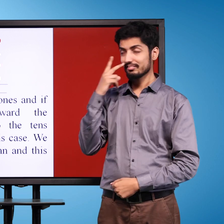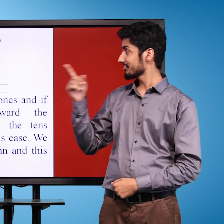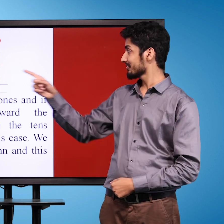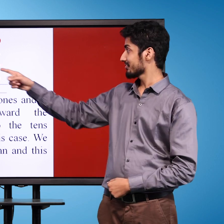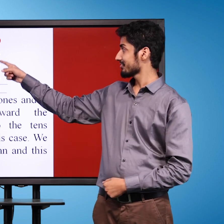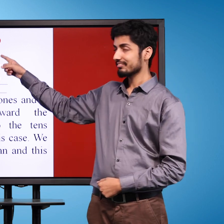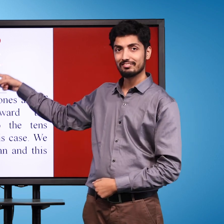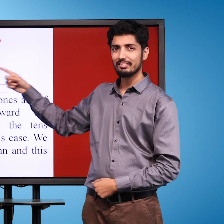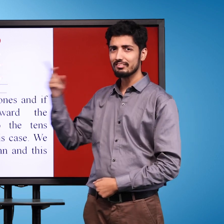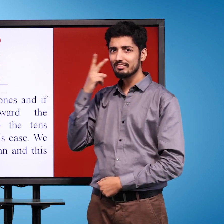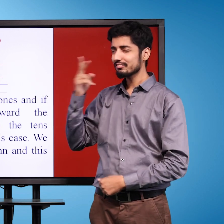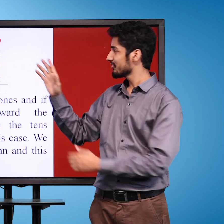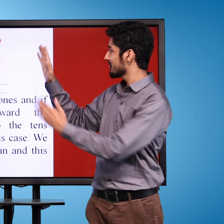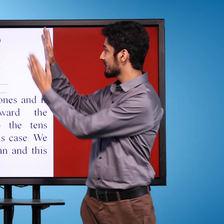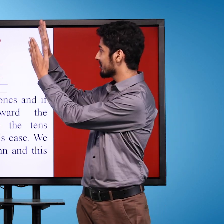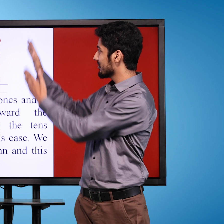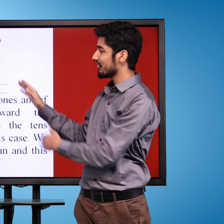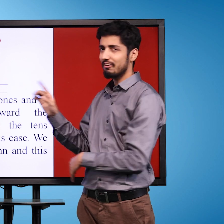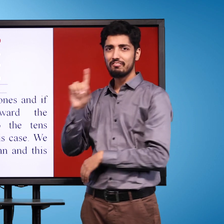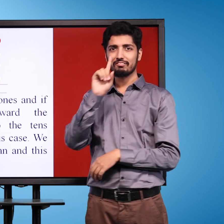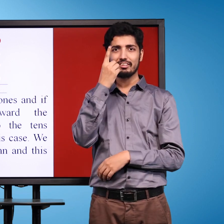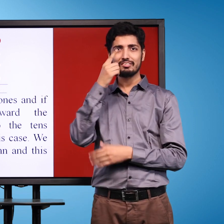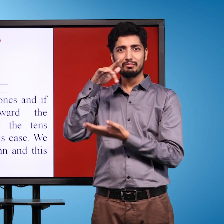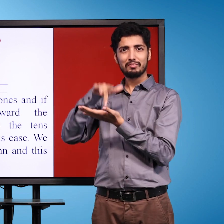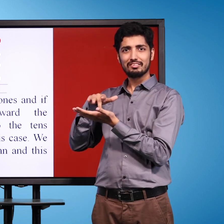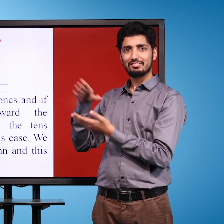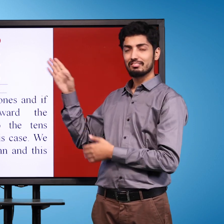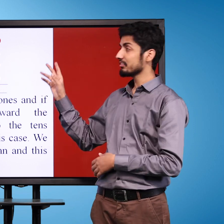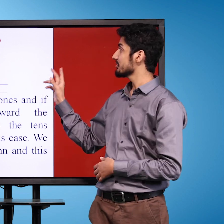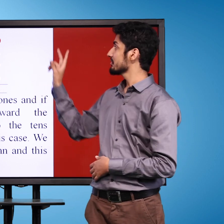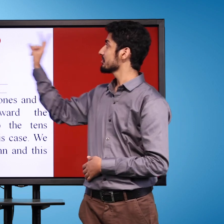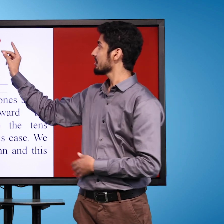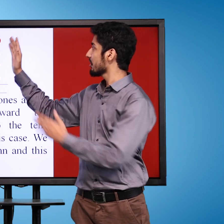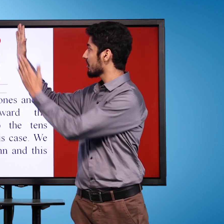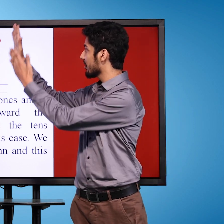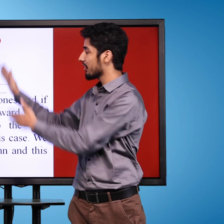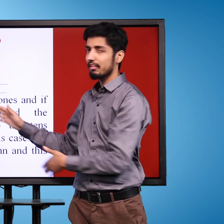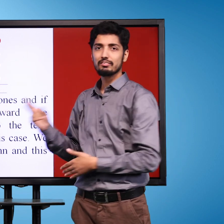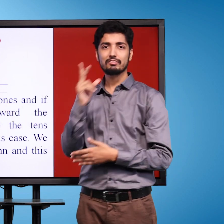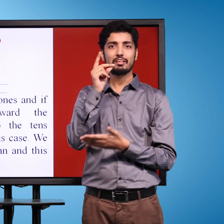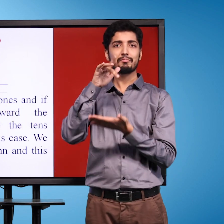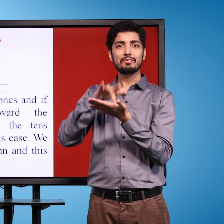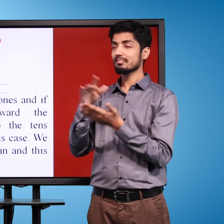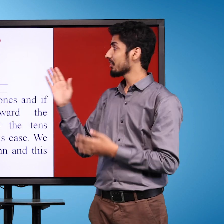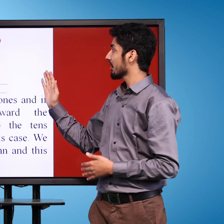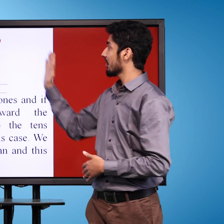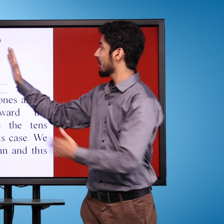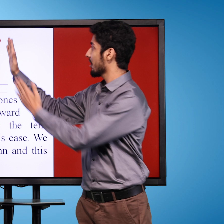we have the numbers written in a tabular form with the headings of the columns as thousands, hundreds, tens and